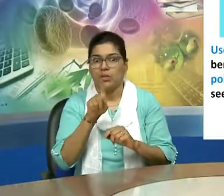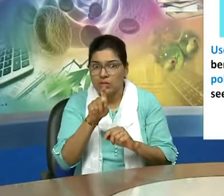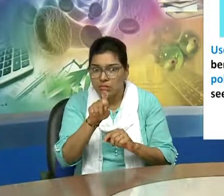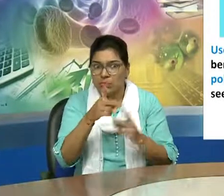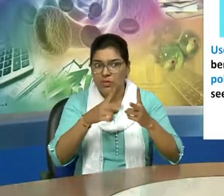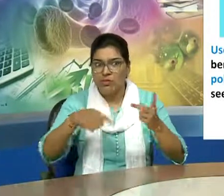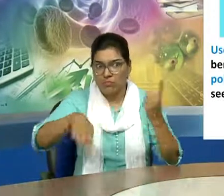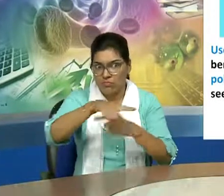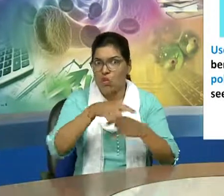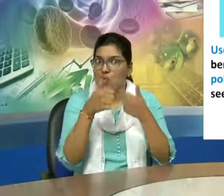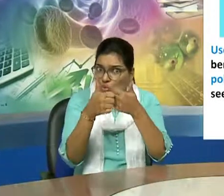and helpers,